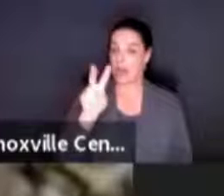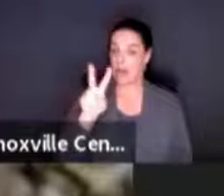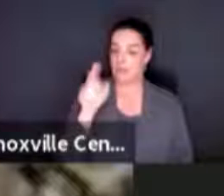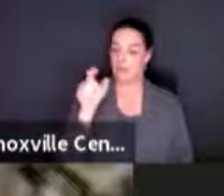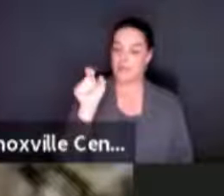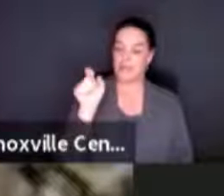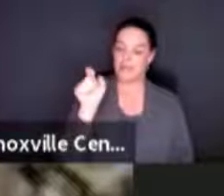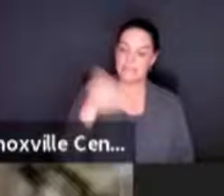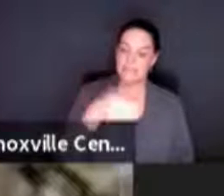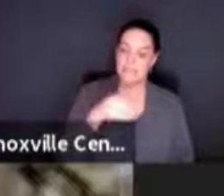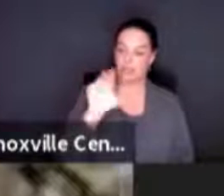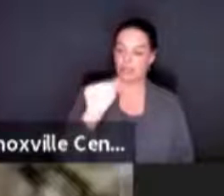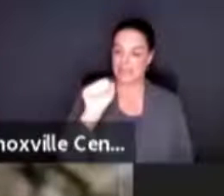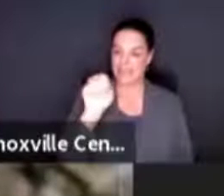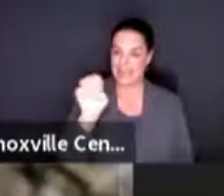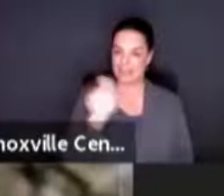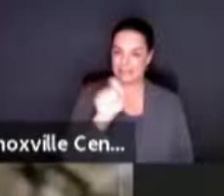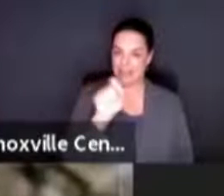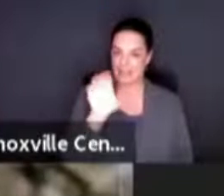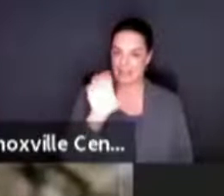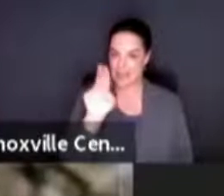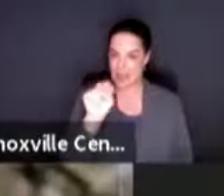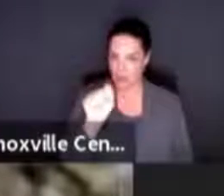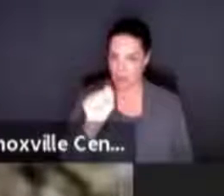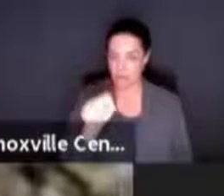knoxcountytn.gov/case-count. Moving to the first benchmark.